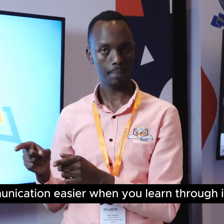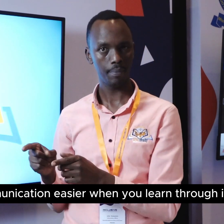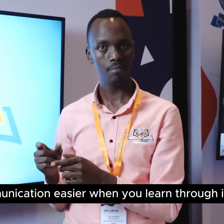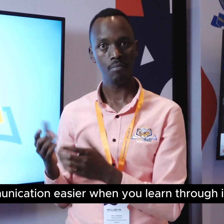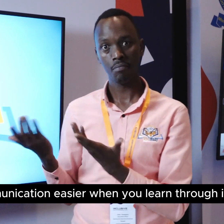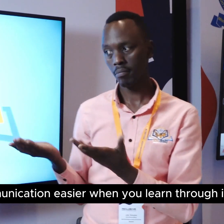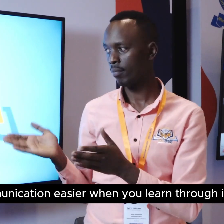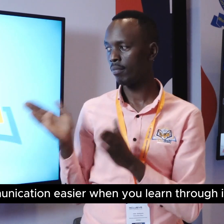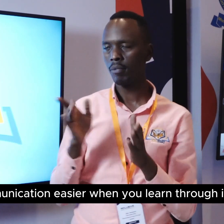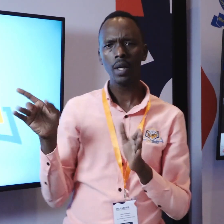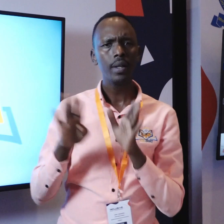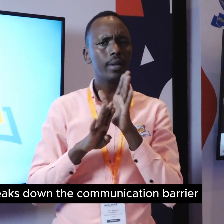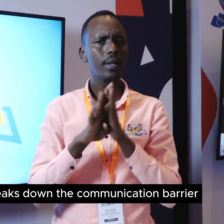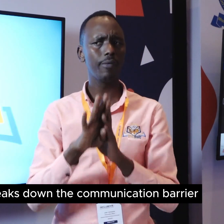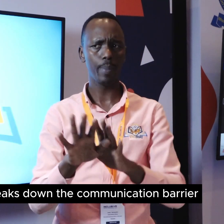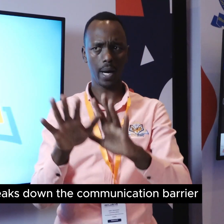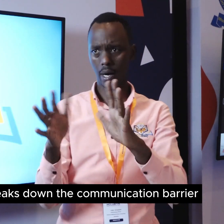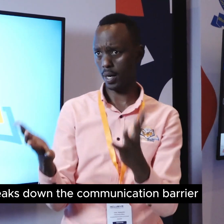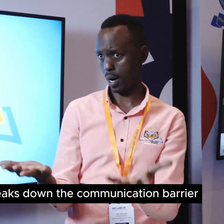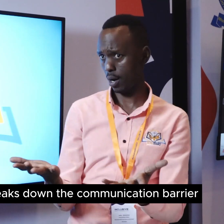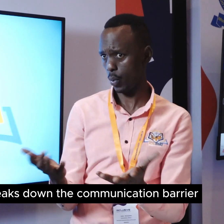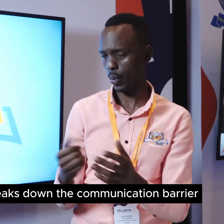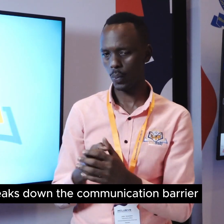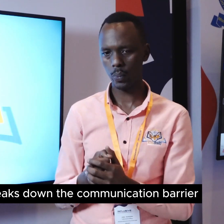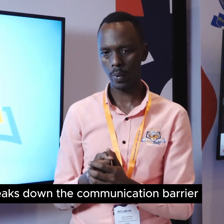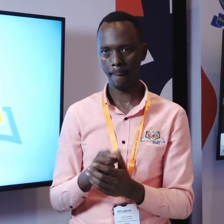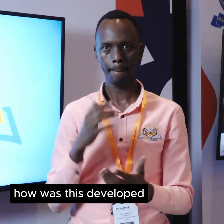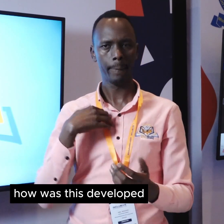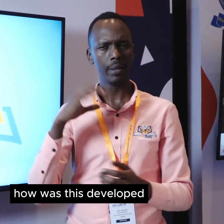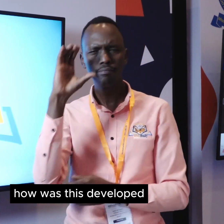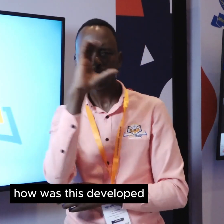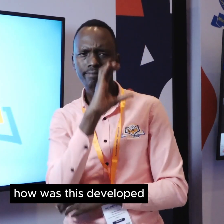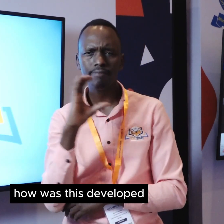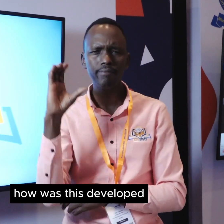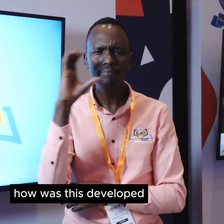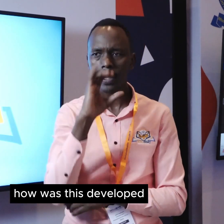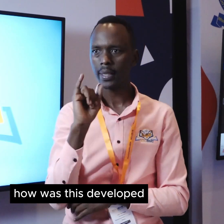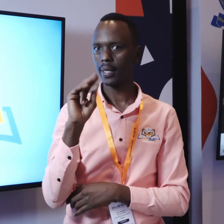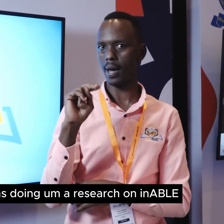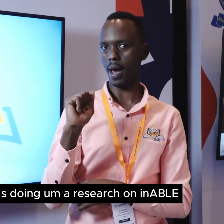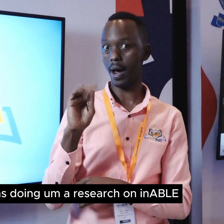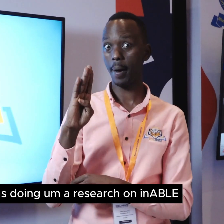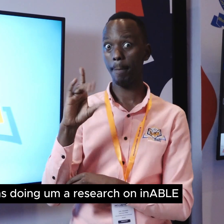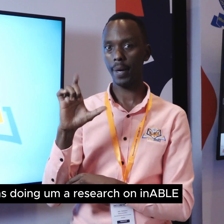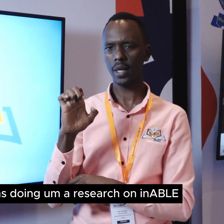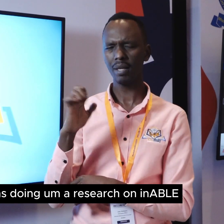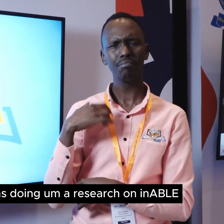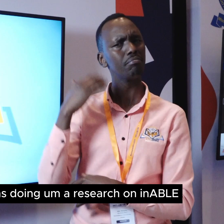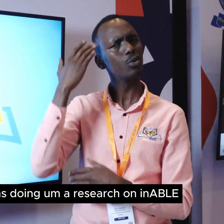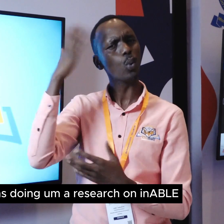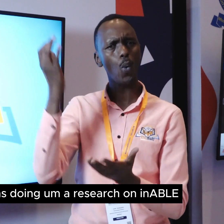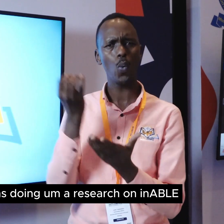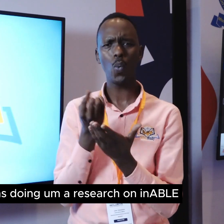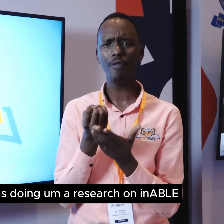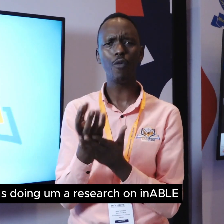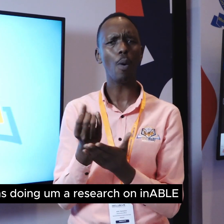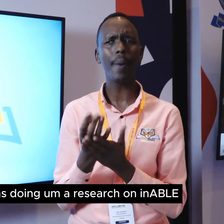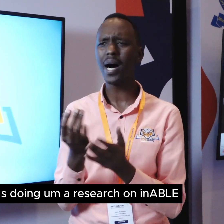when you learn through it and breaks down the communication barrier. How was this developed? I was doing a research